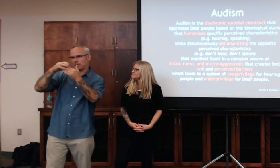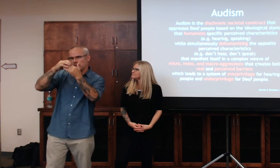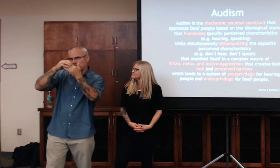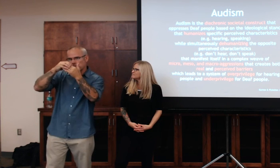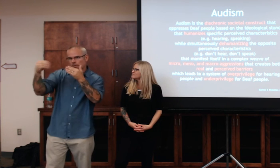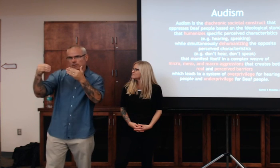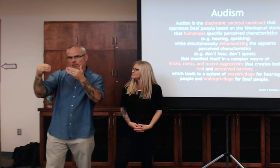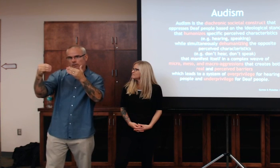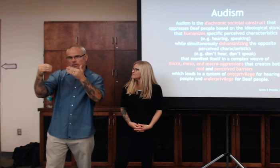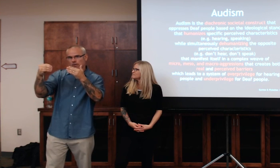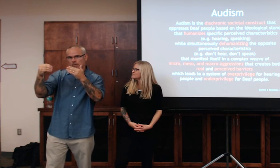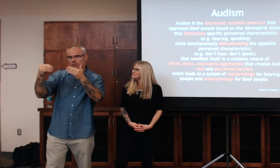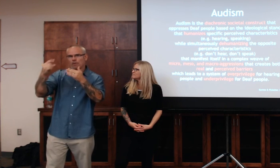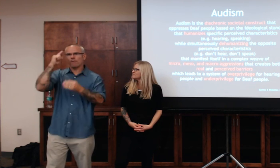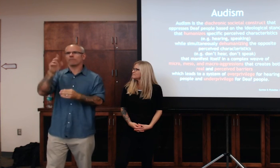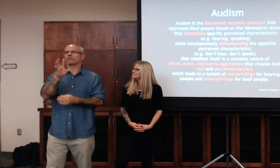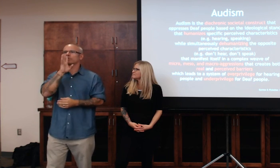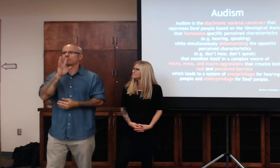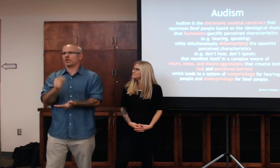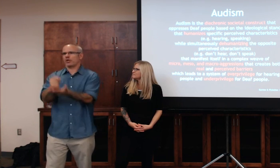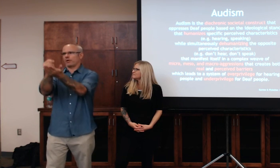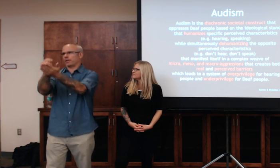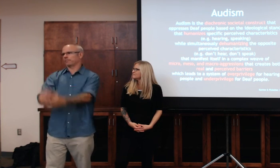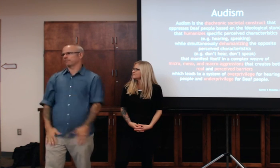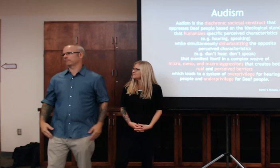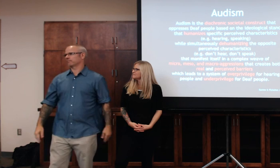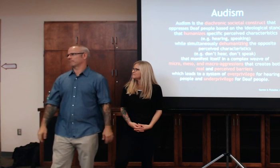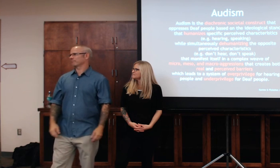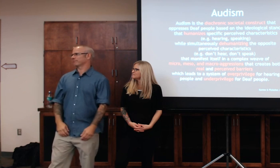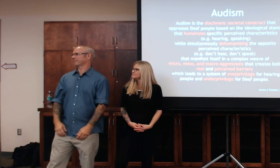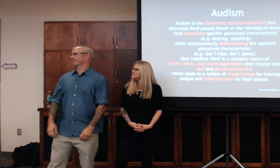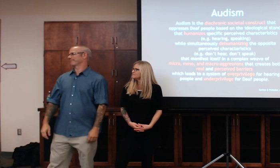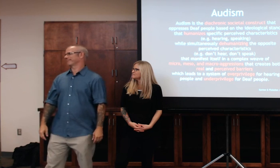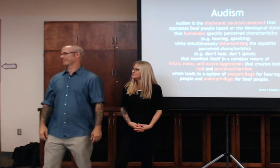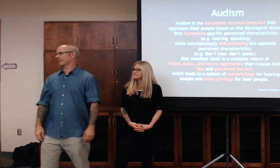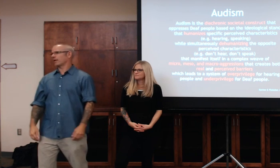$35 million for speech therapy, guys.